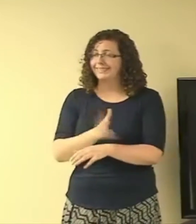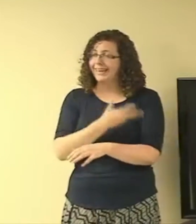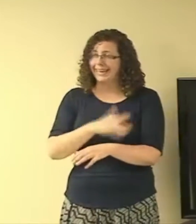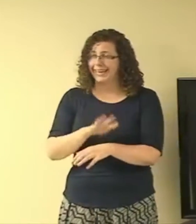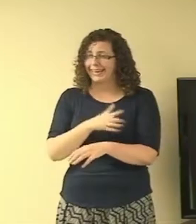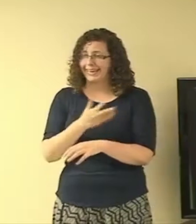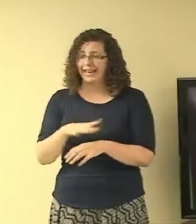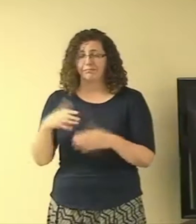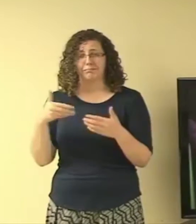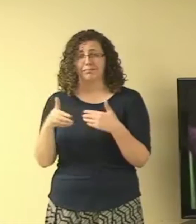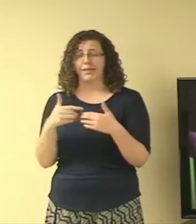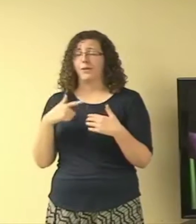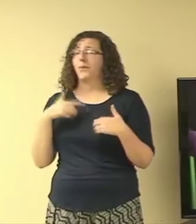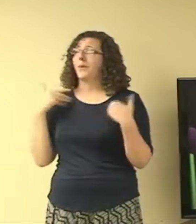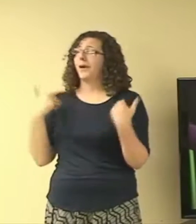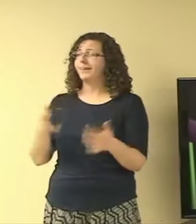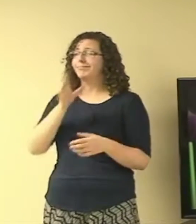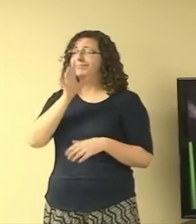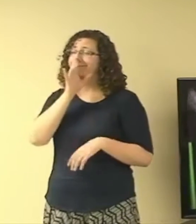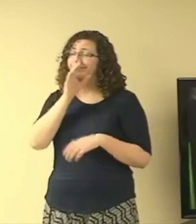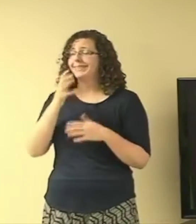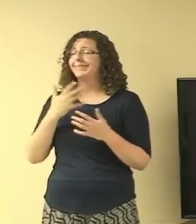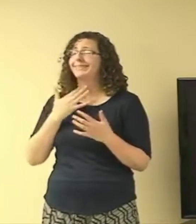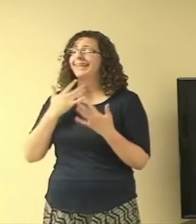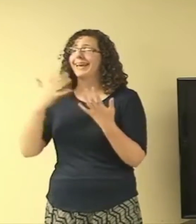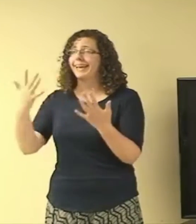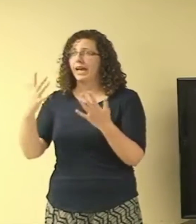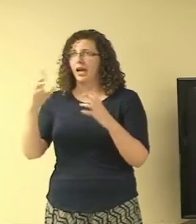disturbing everybody around me. I have to keep my eyes closed because they're all looking at me.